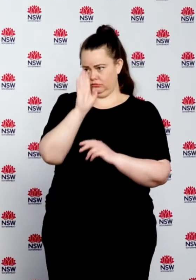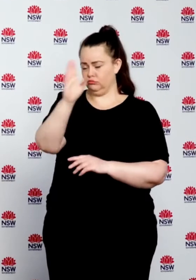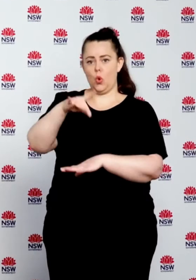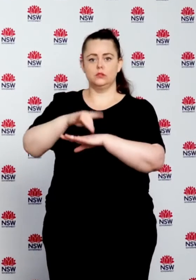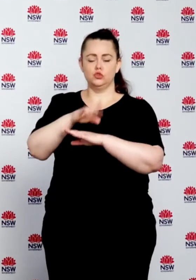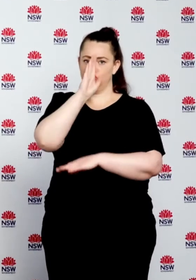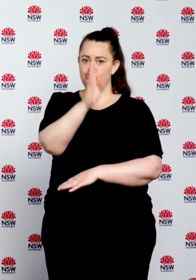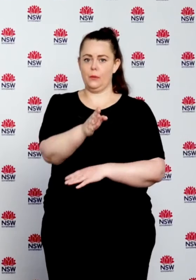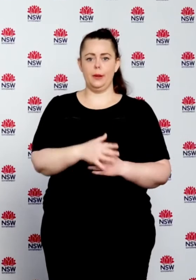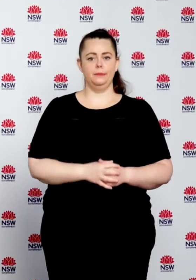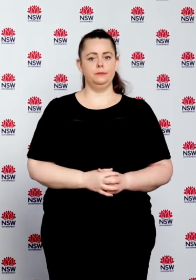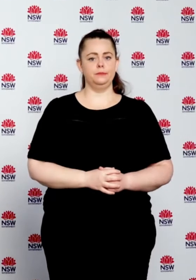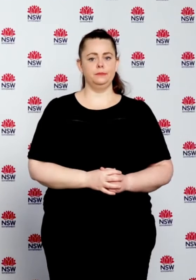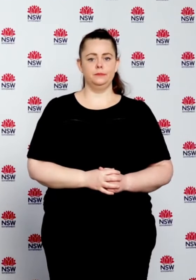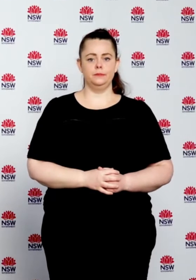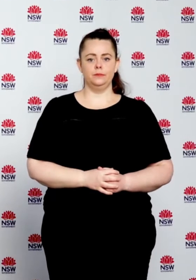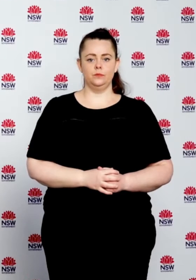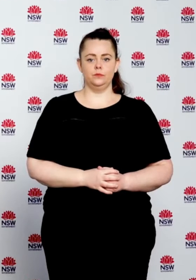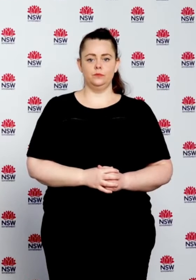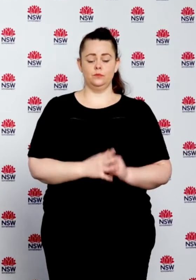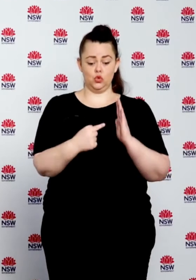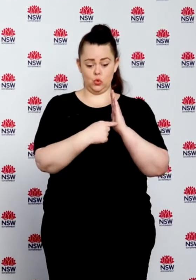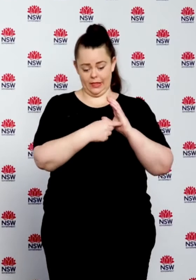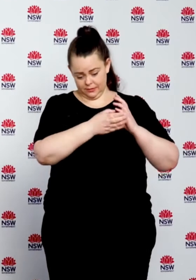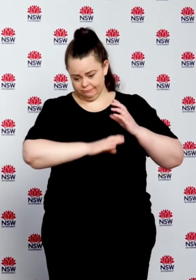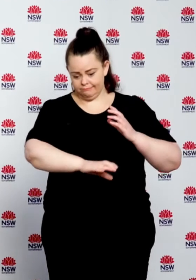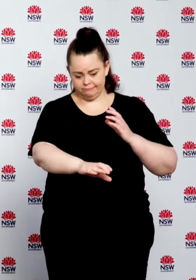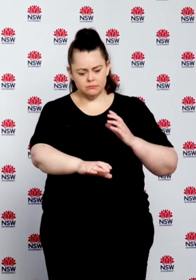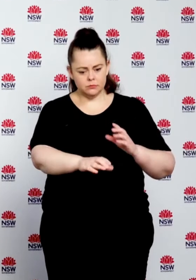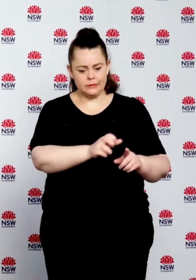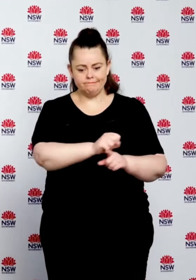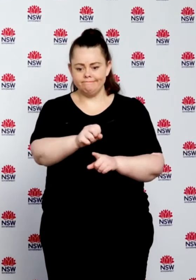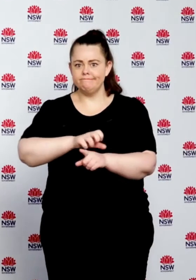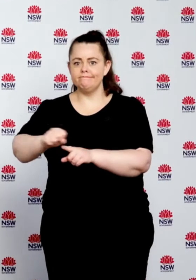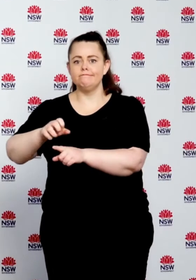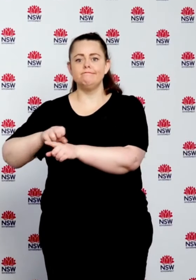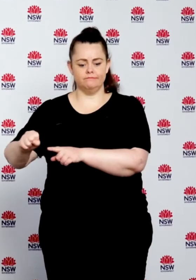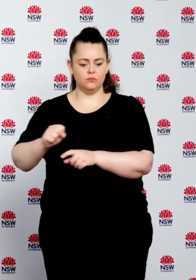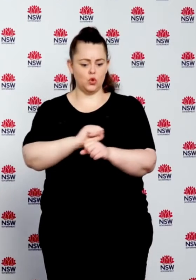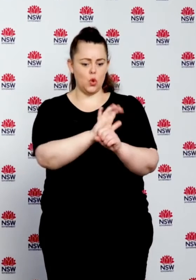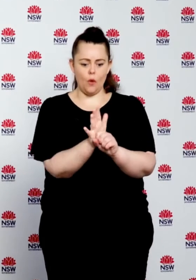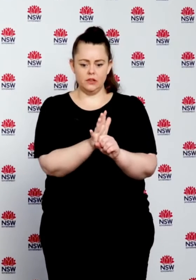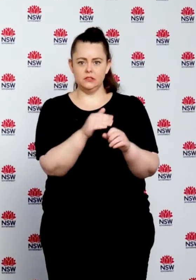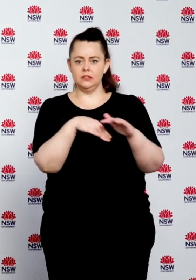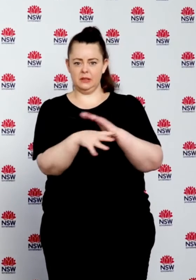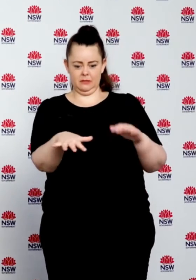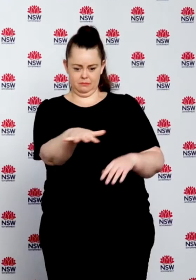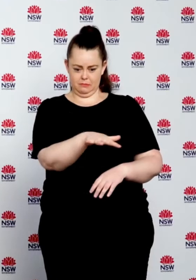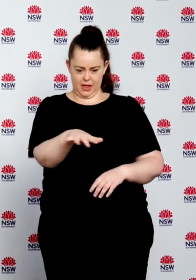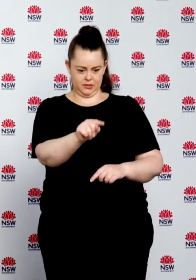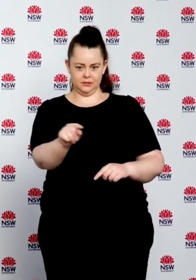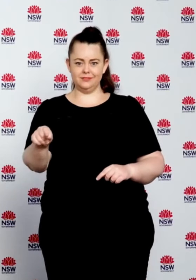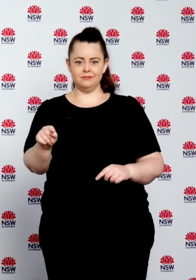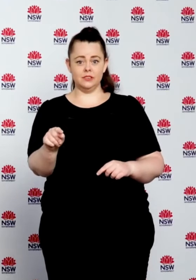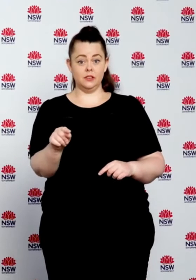There have been a number of sewage detections as part of our ongoing sewage surveillance system that's detected fragments of the virus that causes COVID in